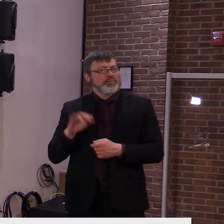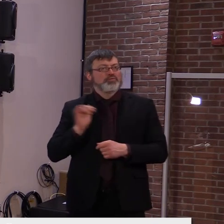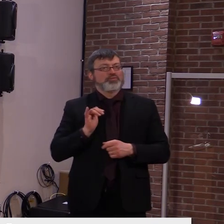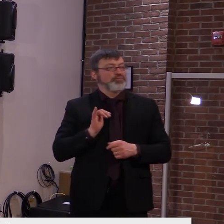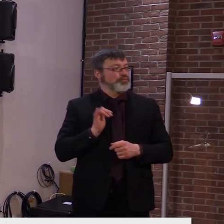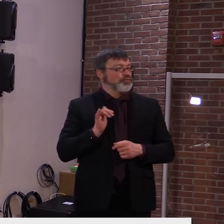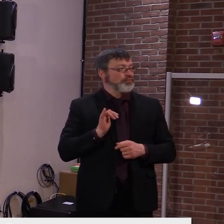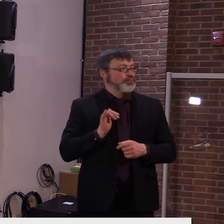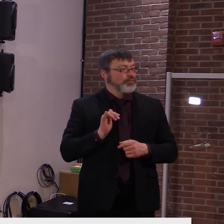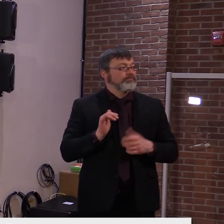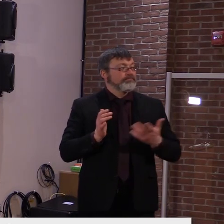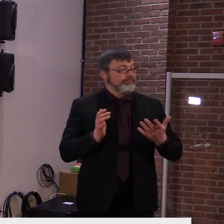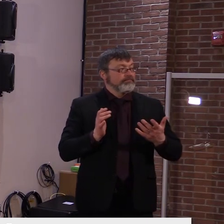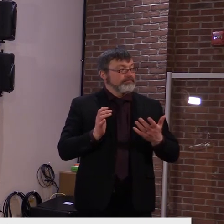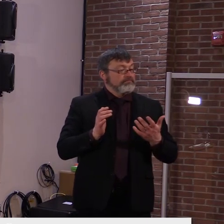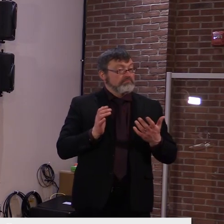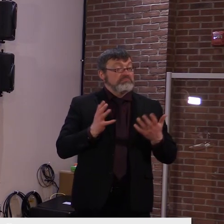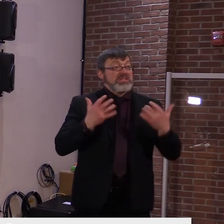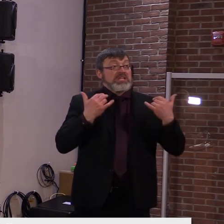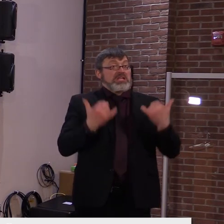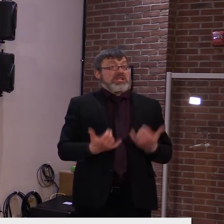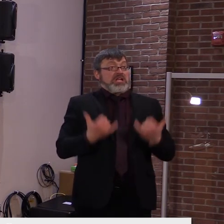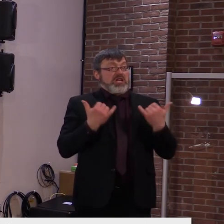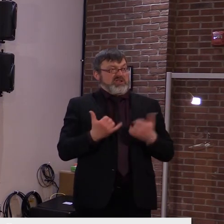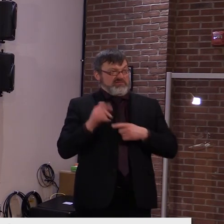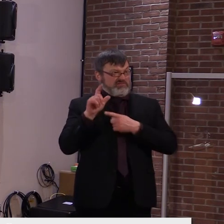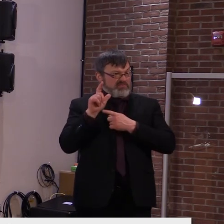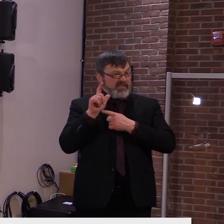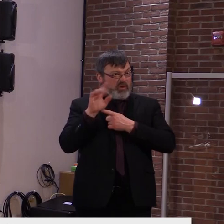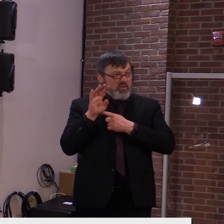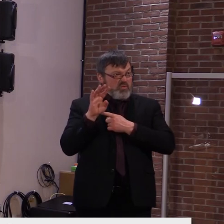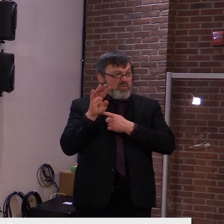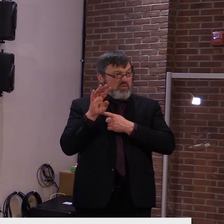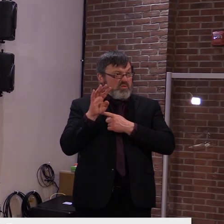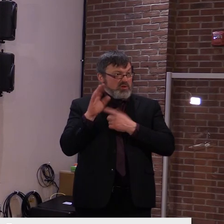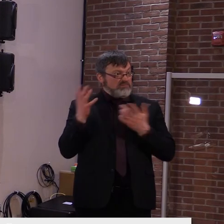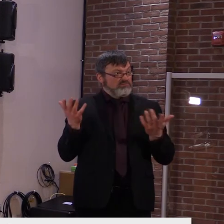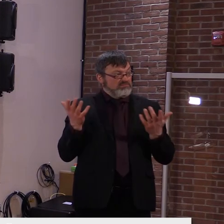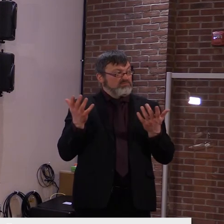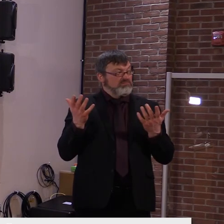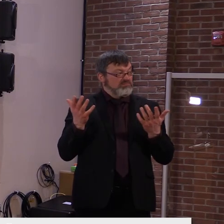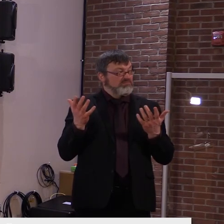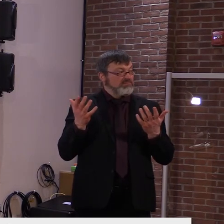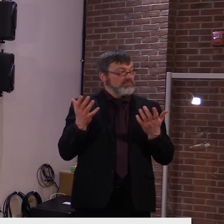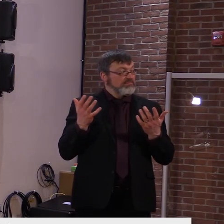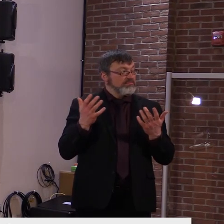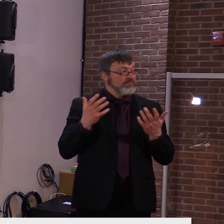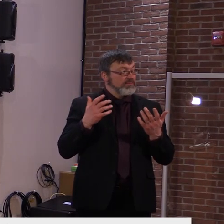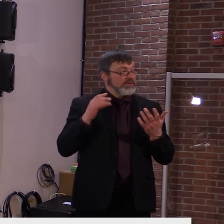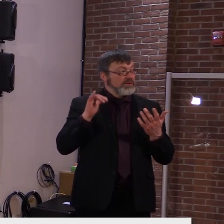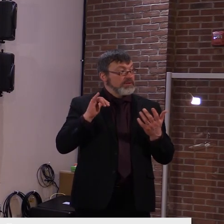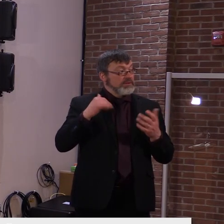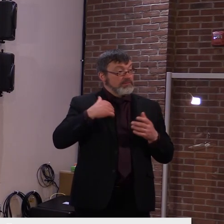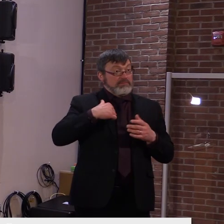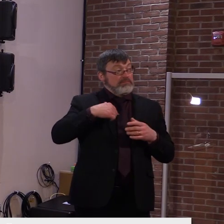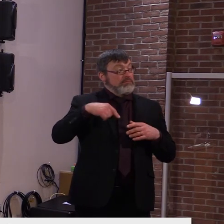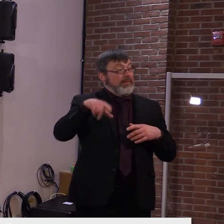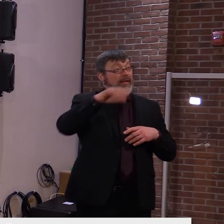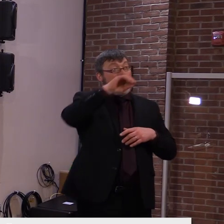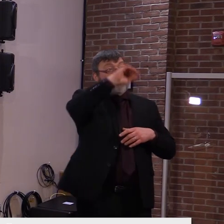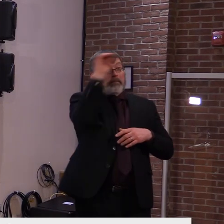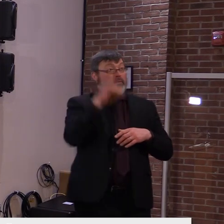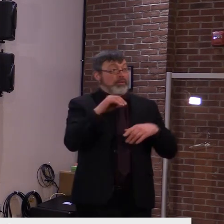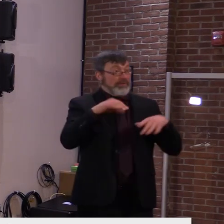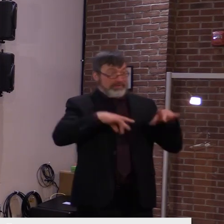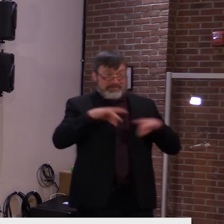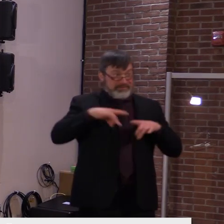to be holding well at a manageable 1.7%. There is still much to be done to reduce the